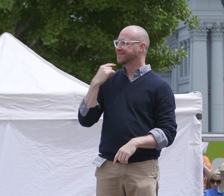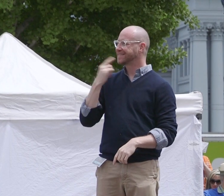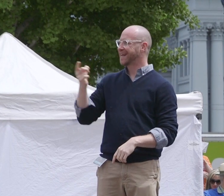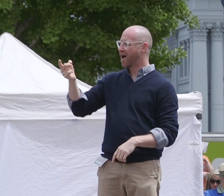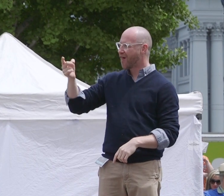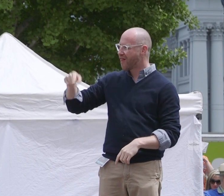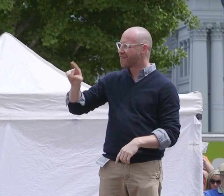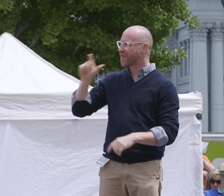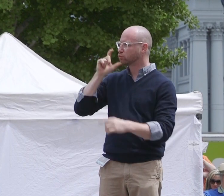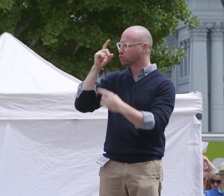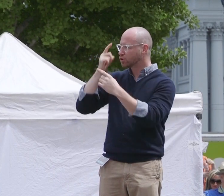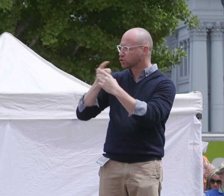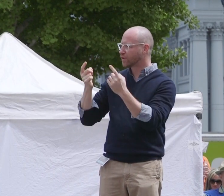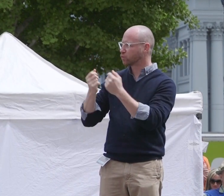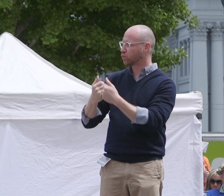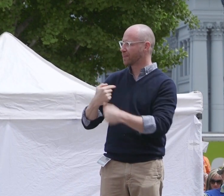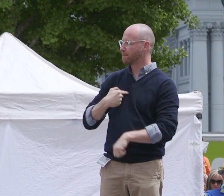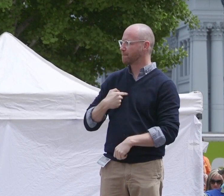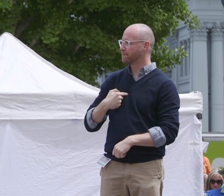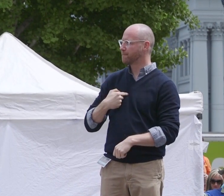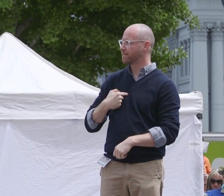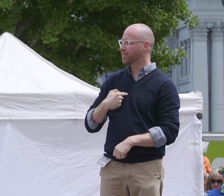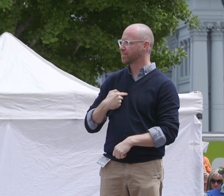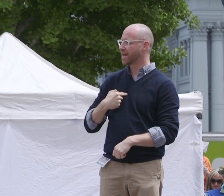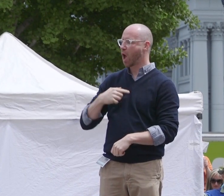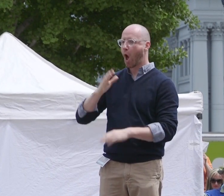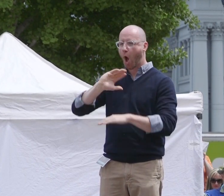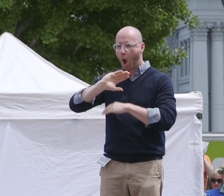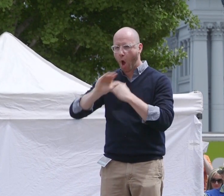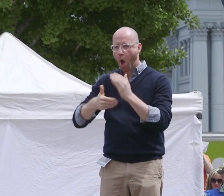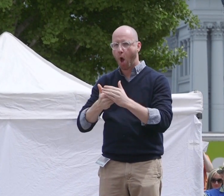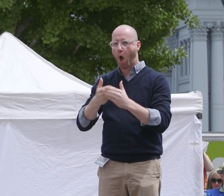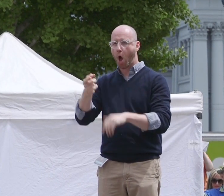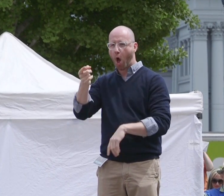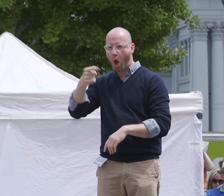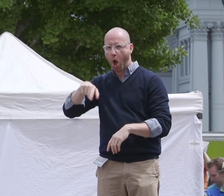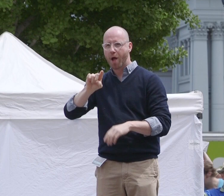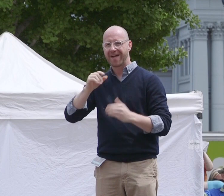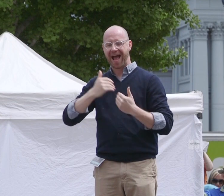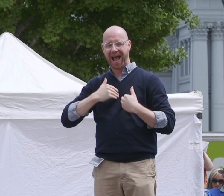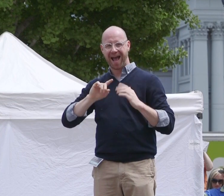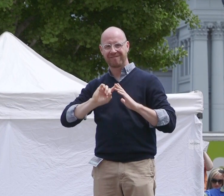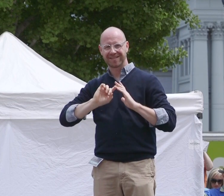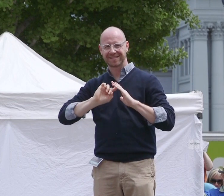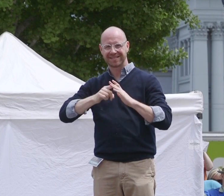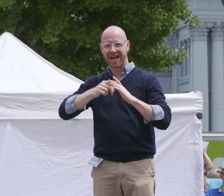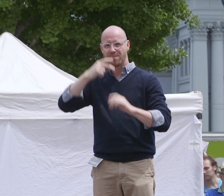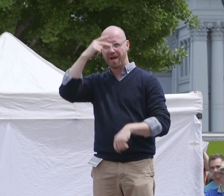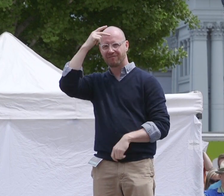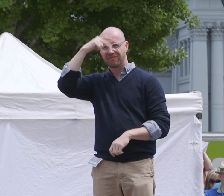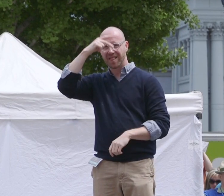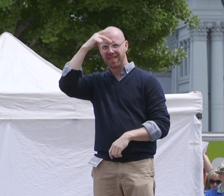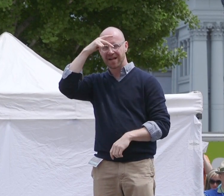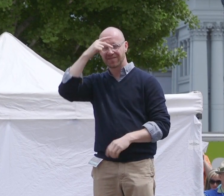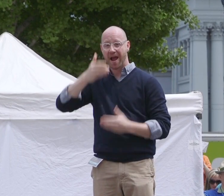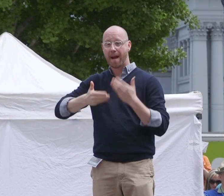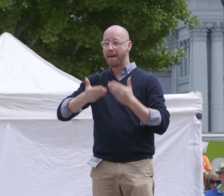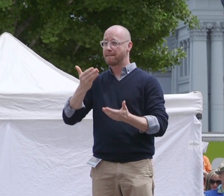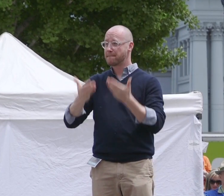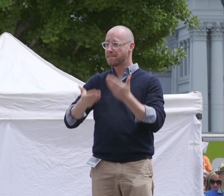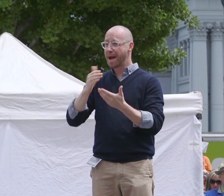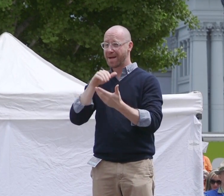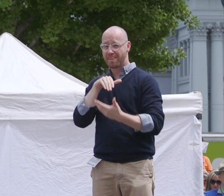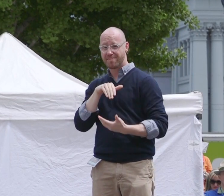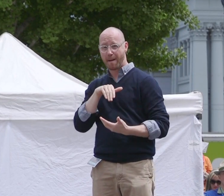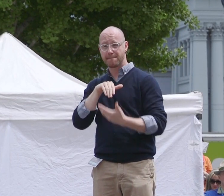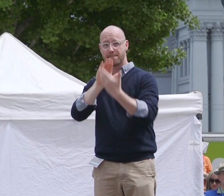I'm assuming we begin from the same basic principles. We may differ in terms of the method, but I think we can agree